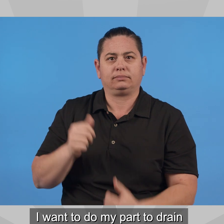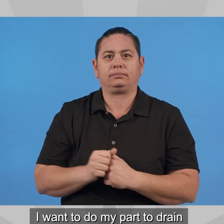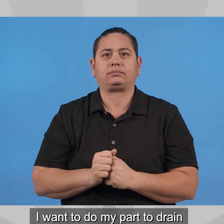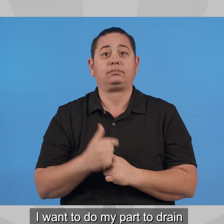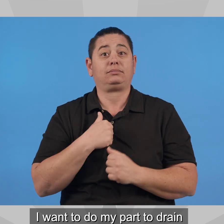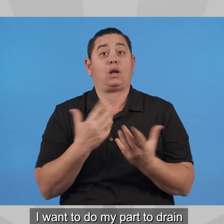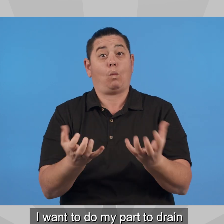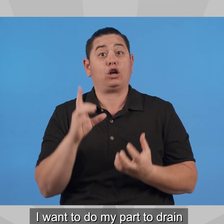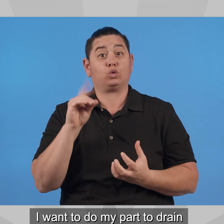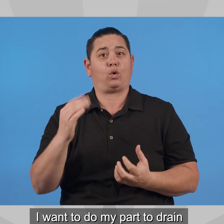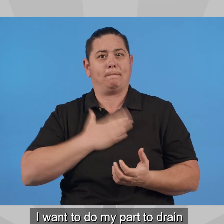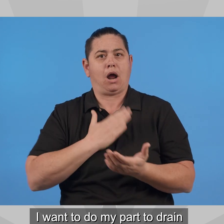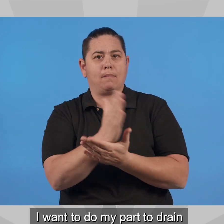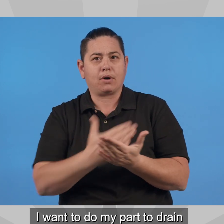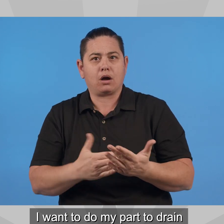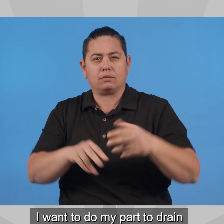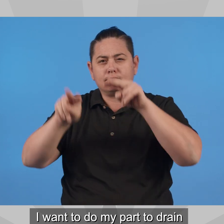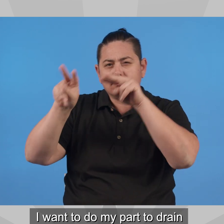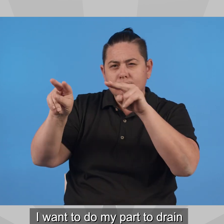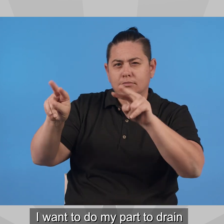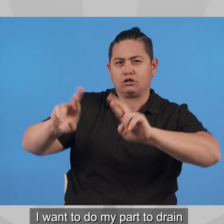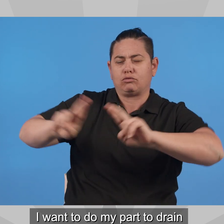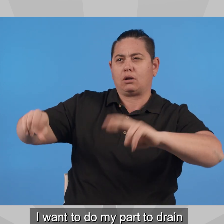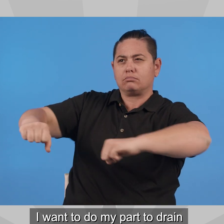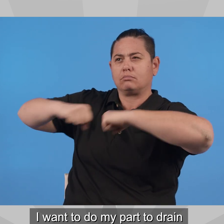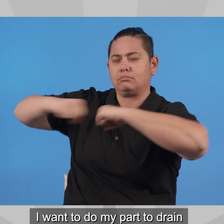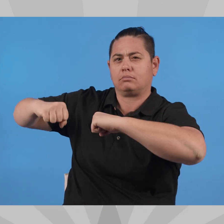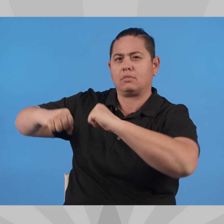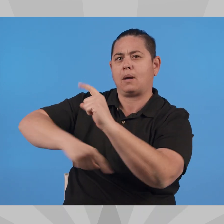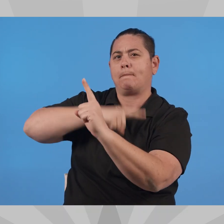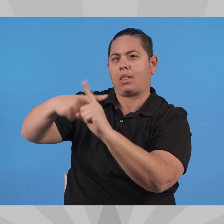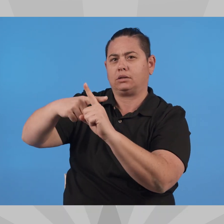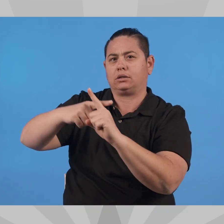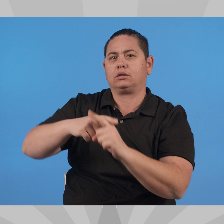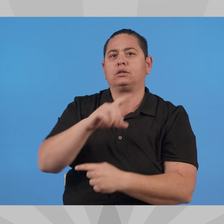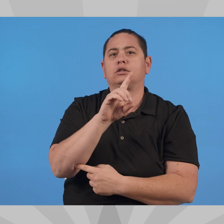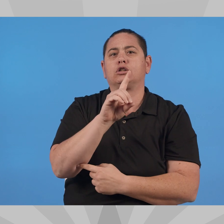I want to do my part to drain the swamp and be proactive.